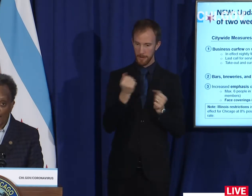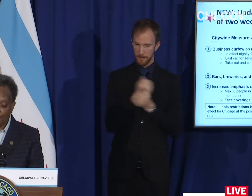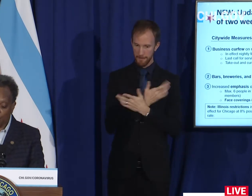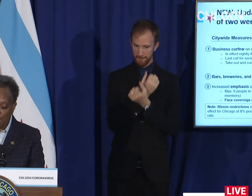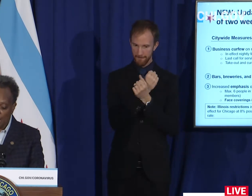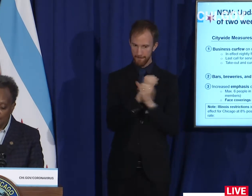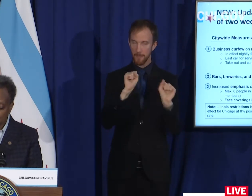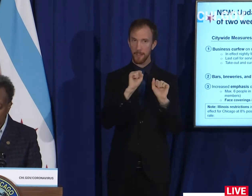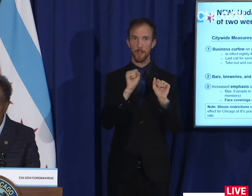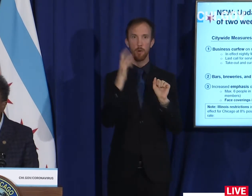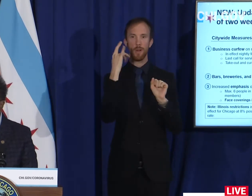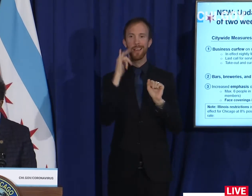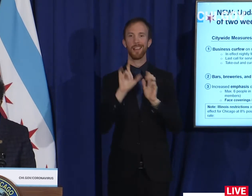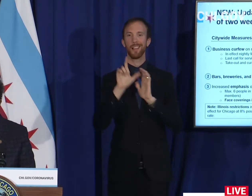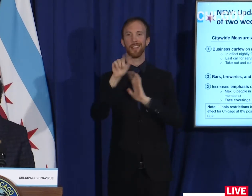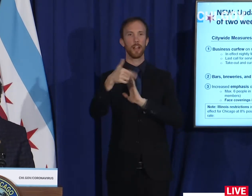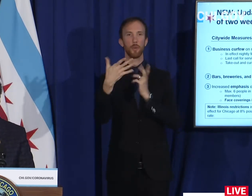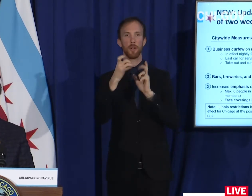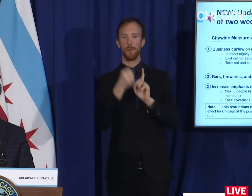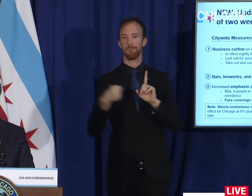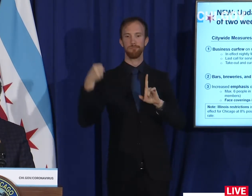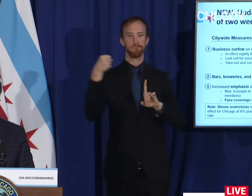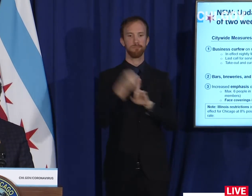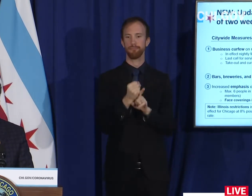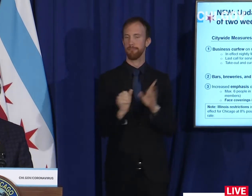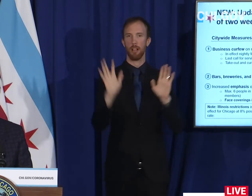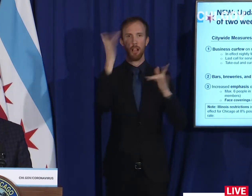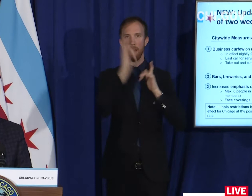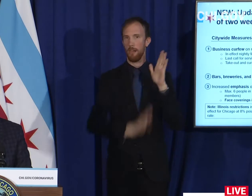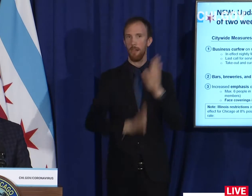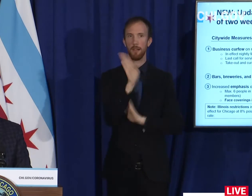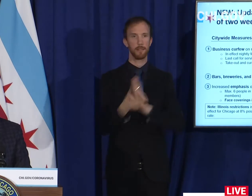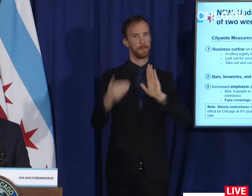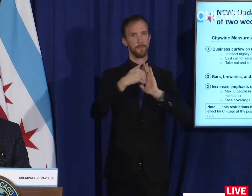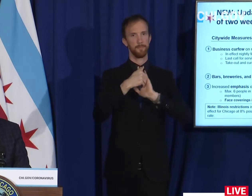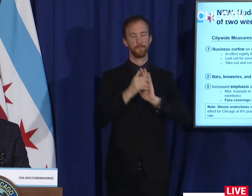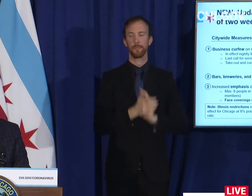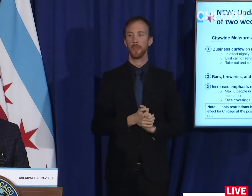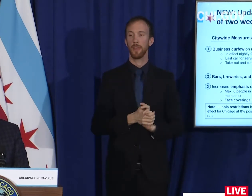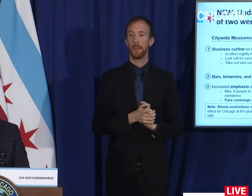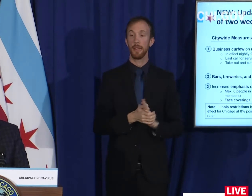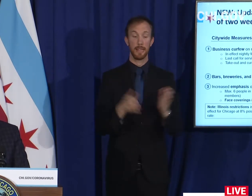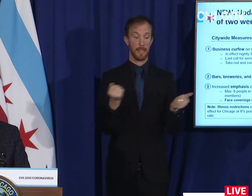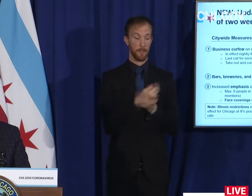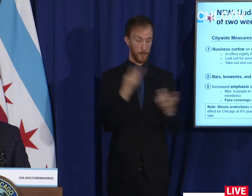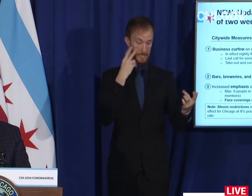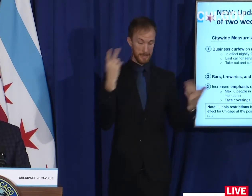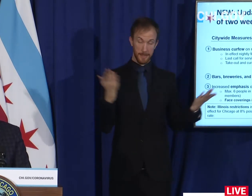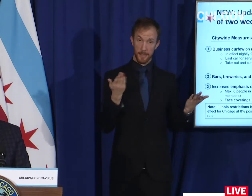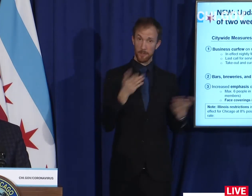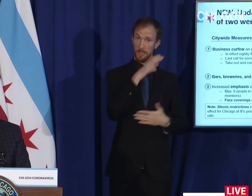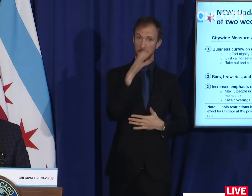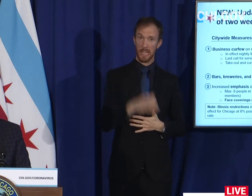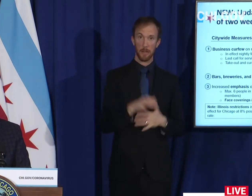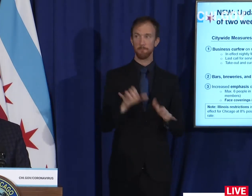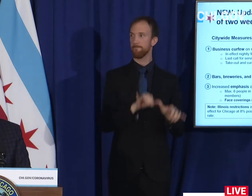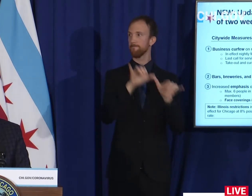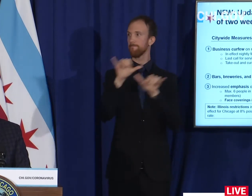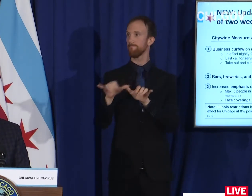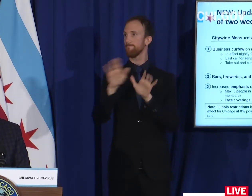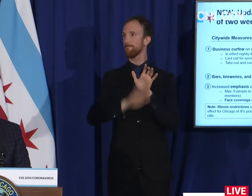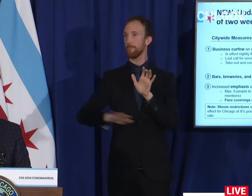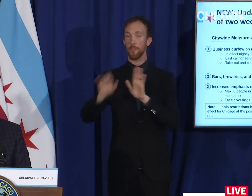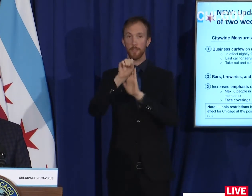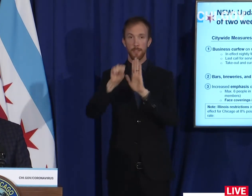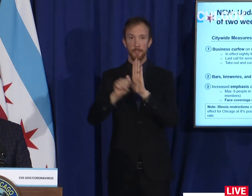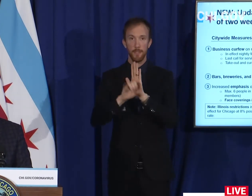the rapid rise in cases that we're experiencing here in Chicago is consistent with what we're seeing not only across the state, but across